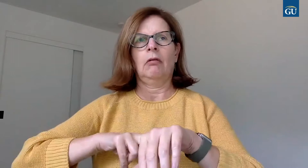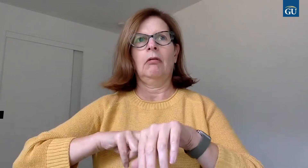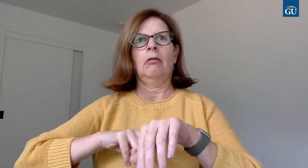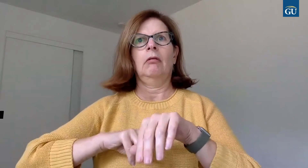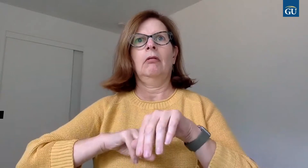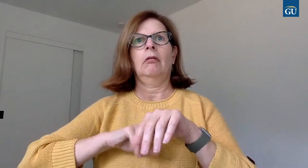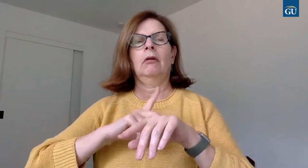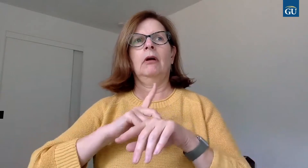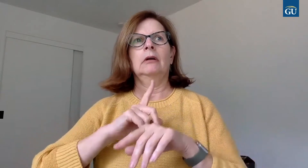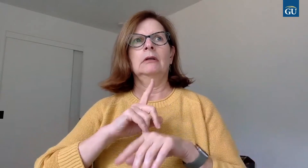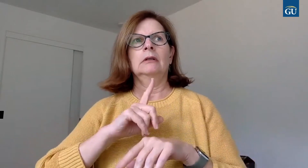users.